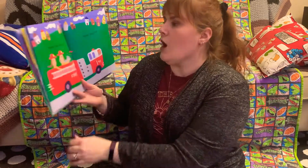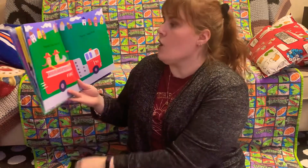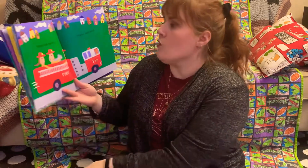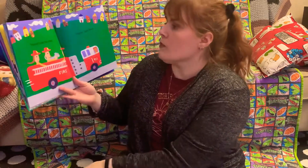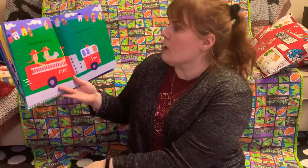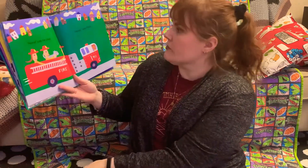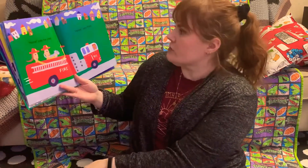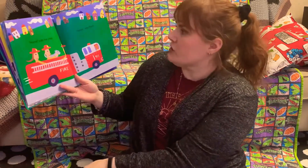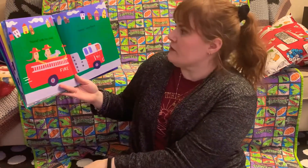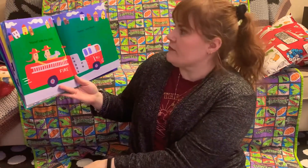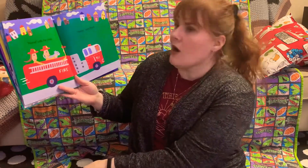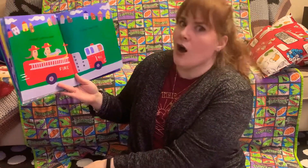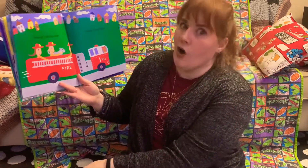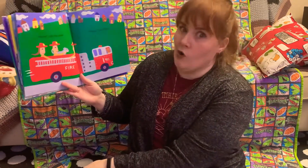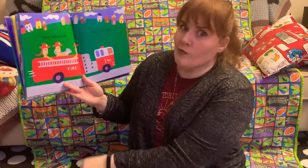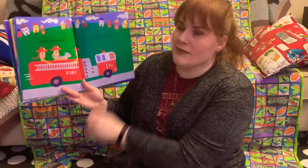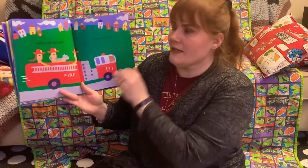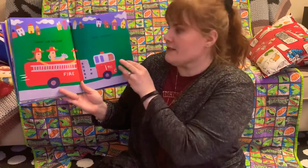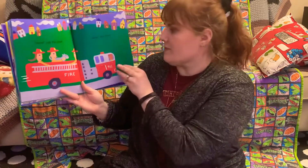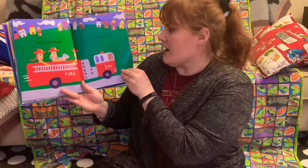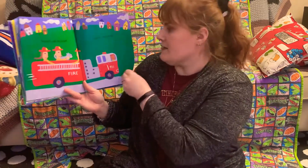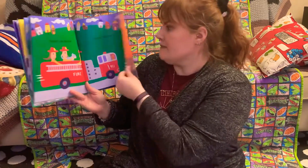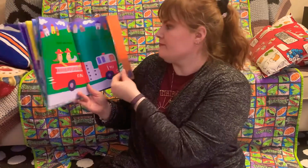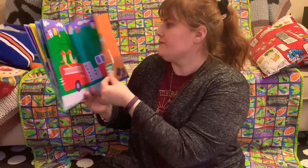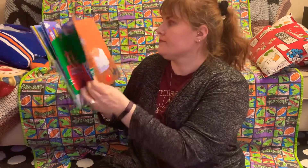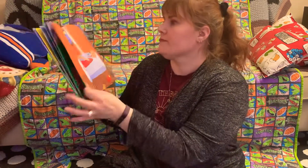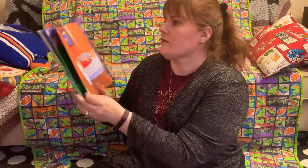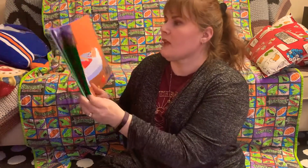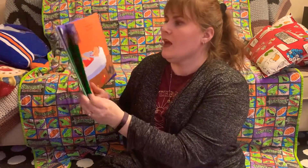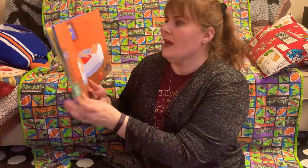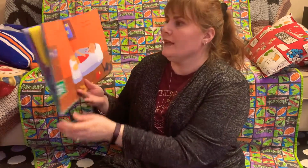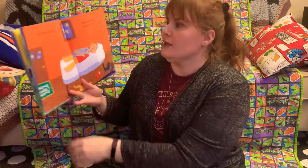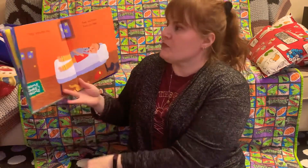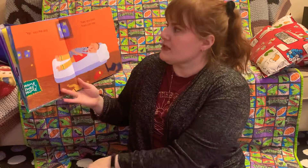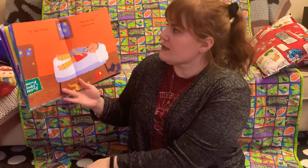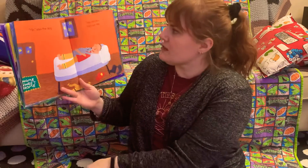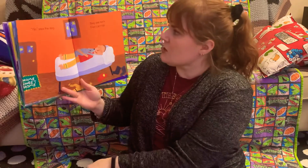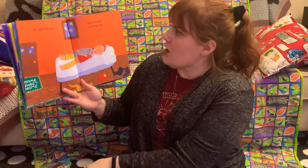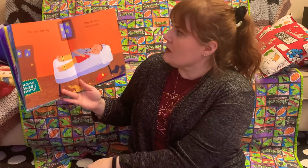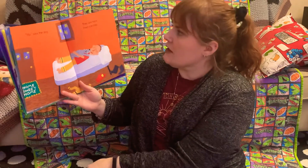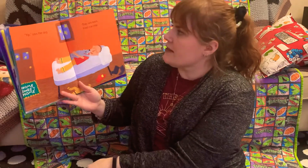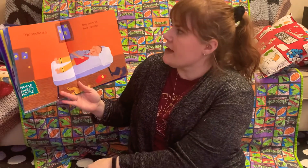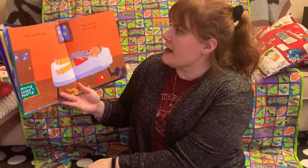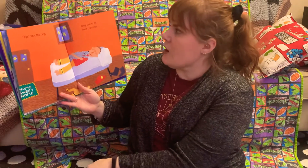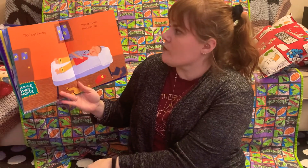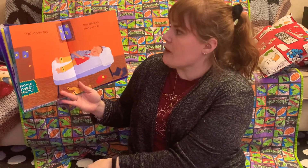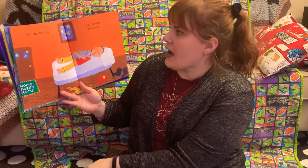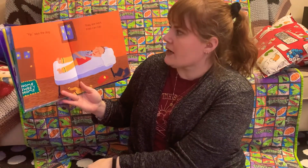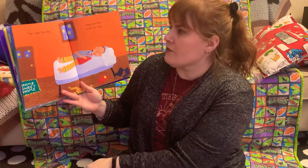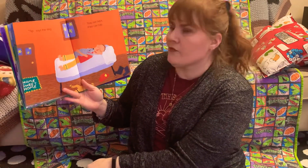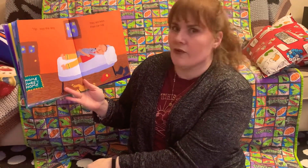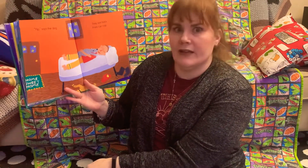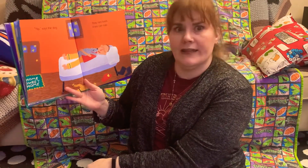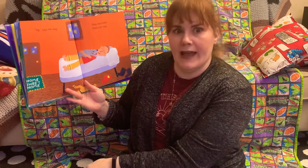Home, calls the chief. Home, says Fred. Yip, says the dog. They are back. Fred can